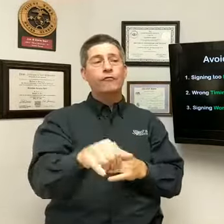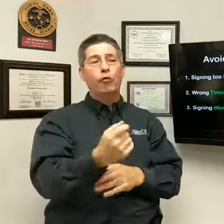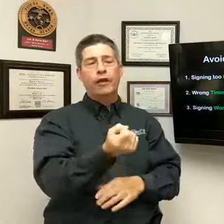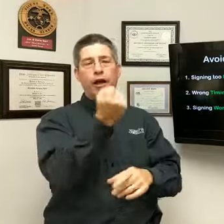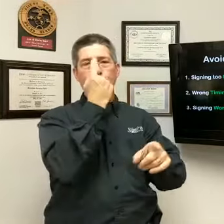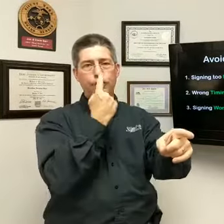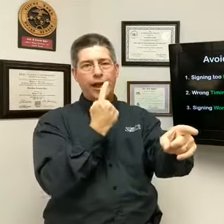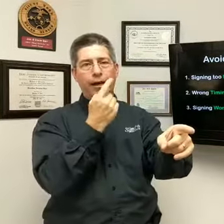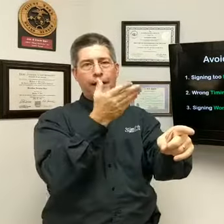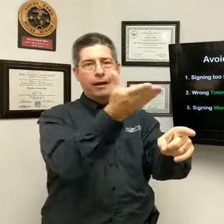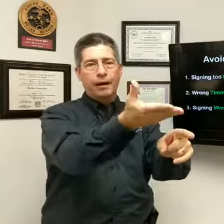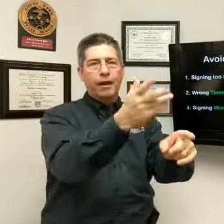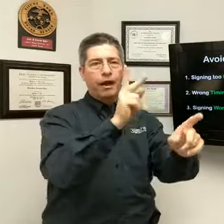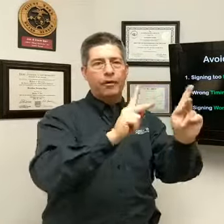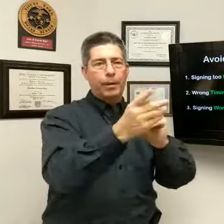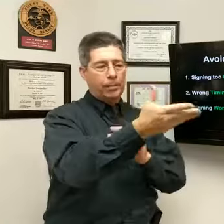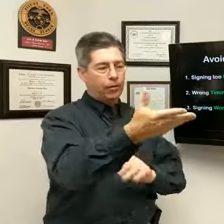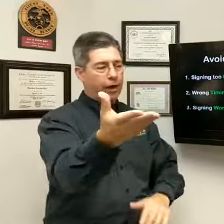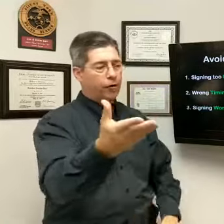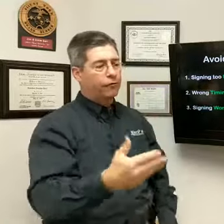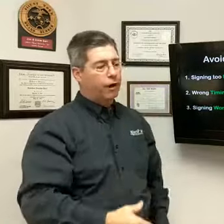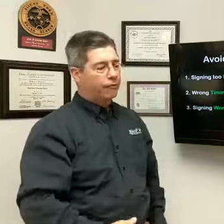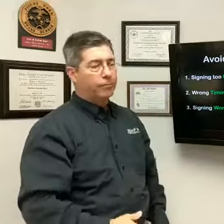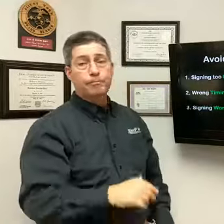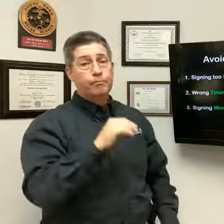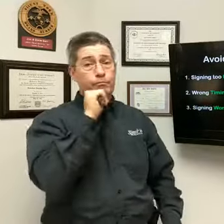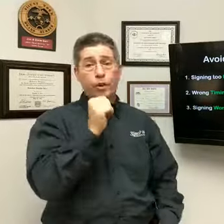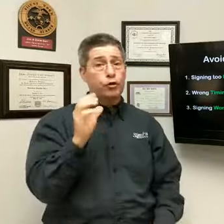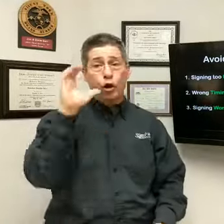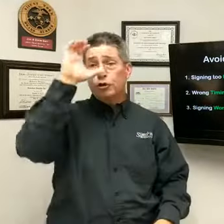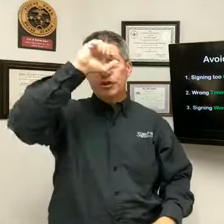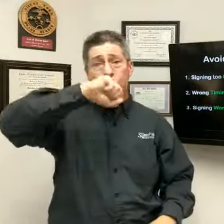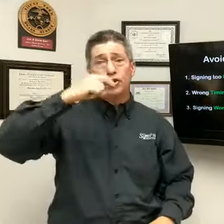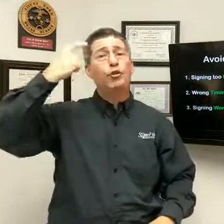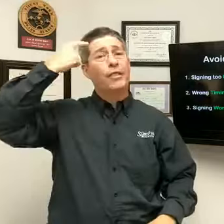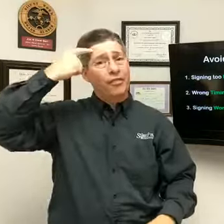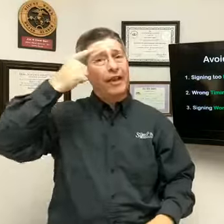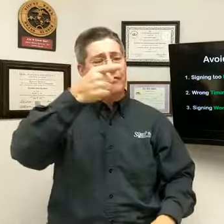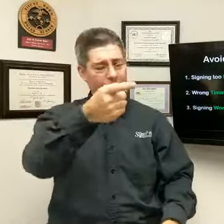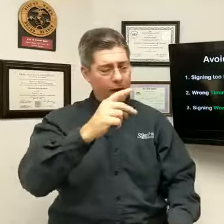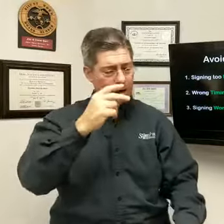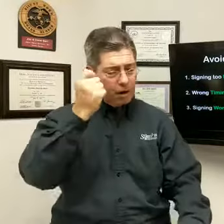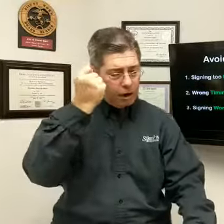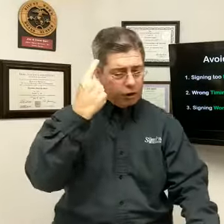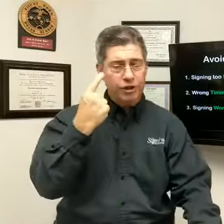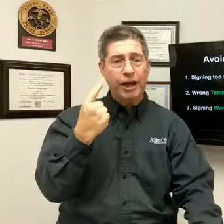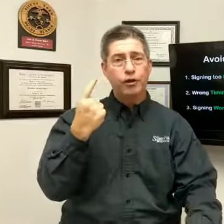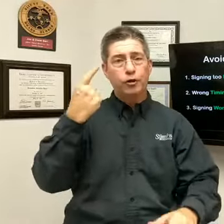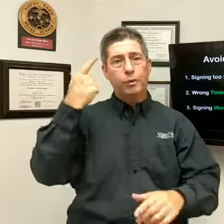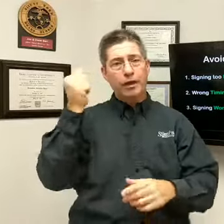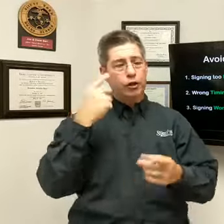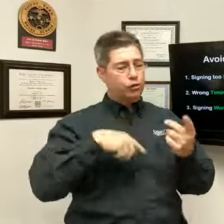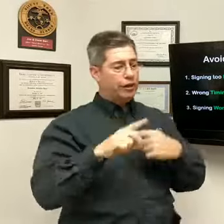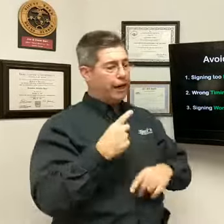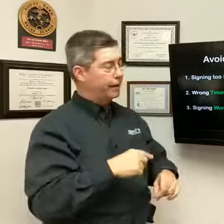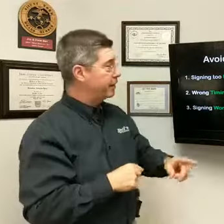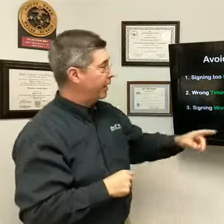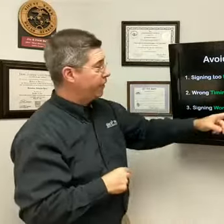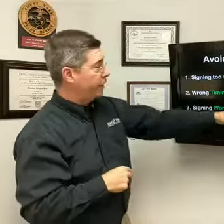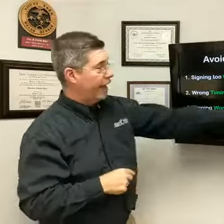the understanding of the people that are in front of them. Don't just assume and think they understand you because you signed it. And then last